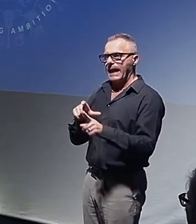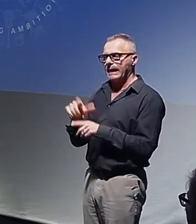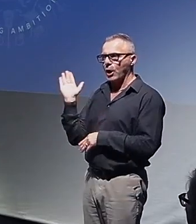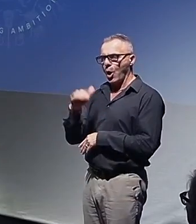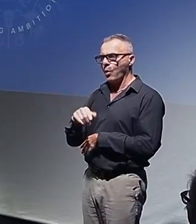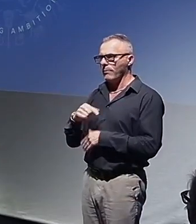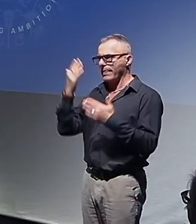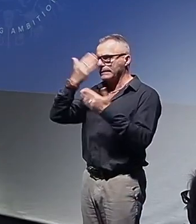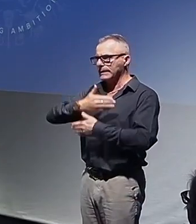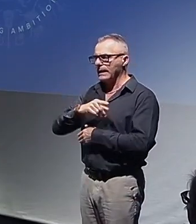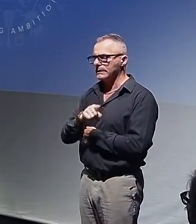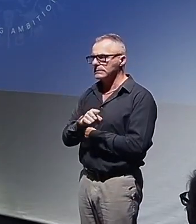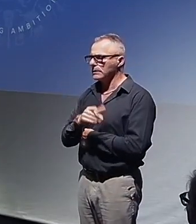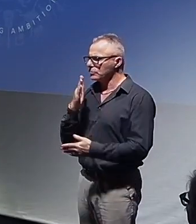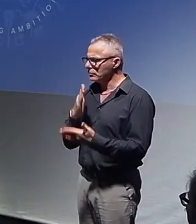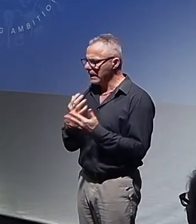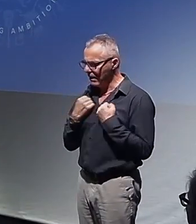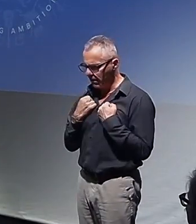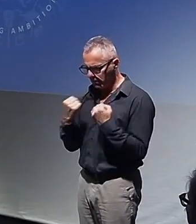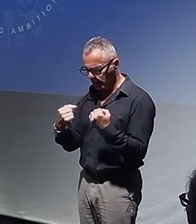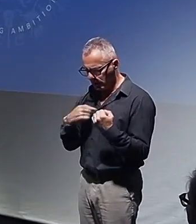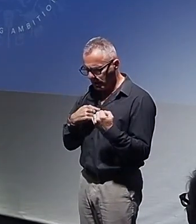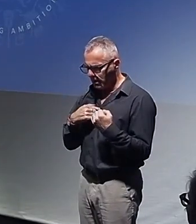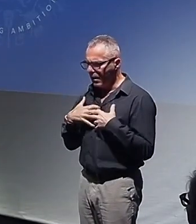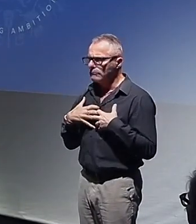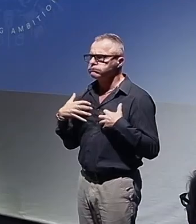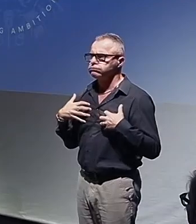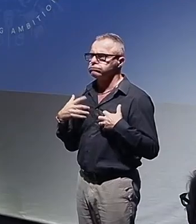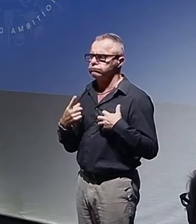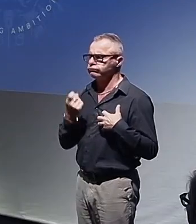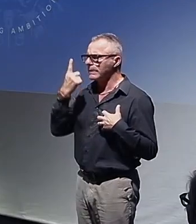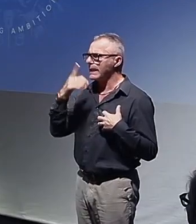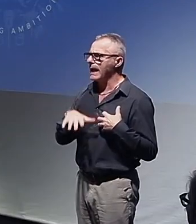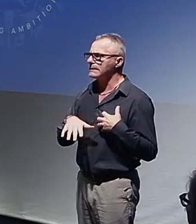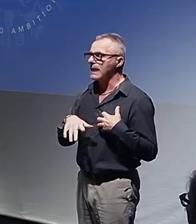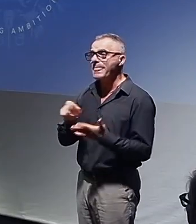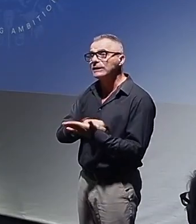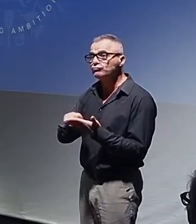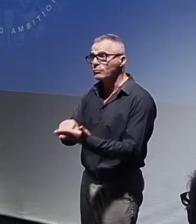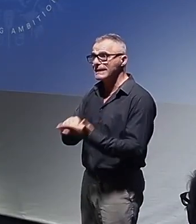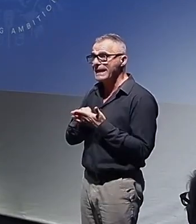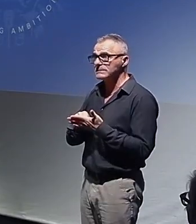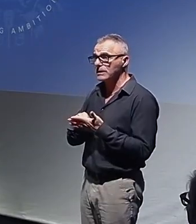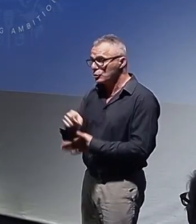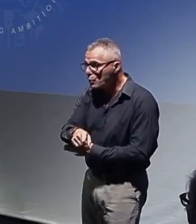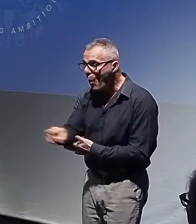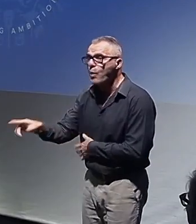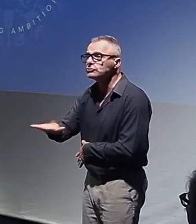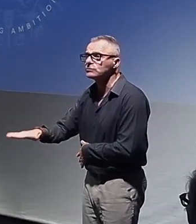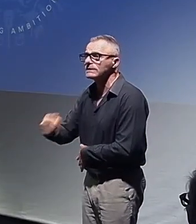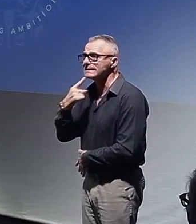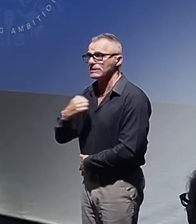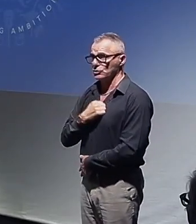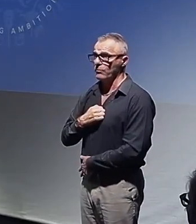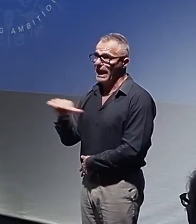that night, and really it tore him apart. He just really, and he wrote to all the kids and said, "Sorry, I should have told